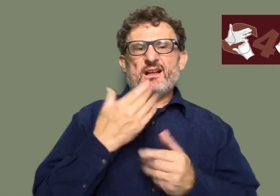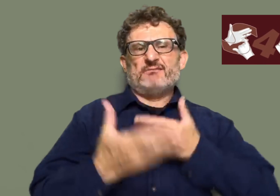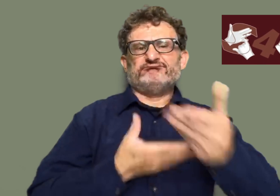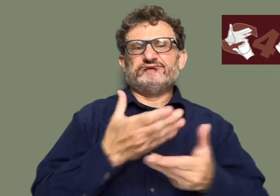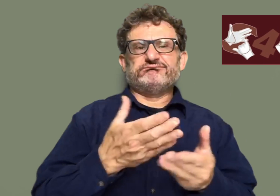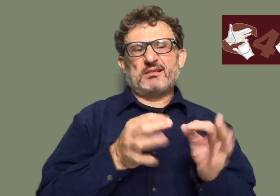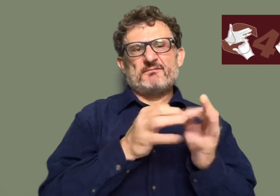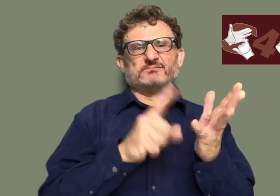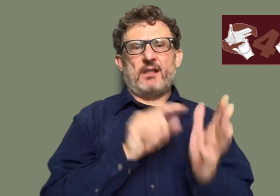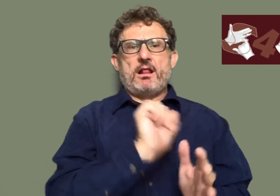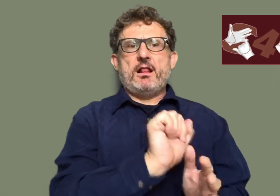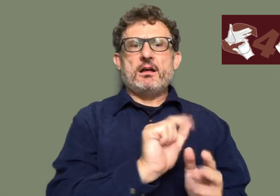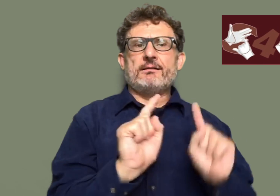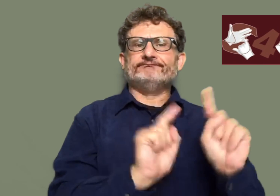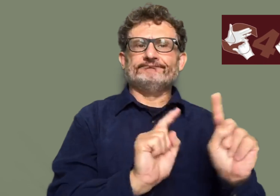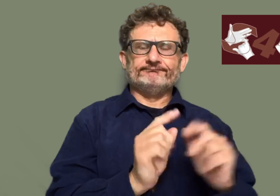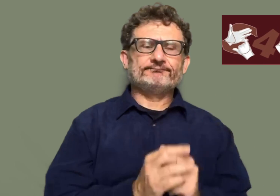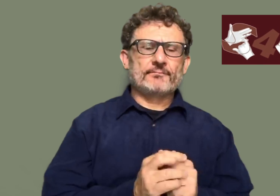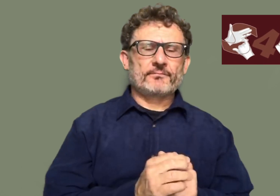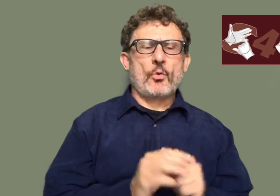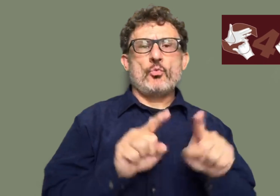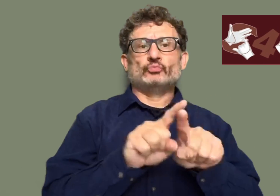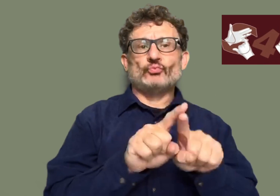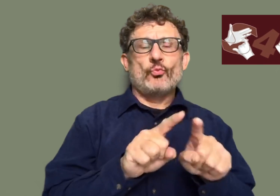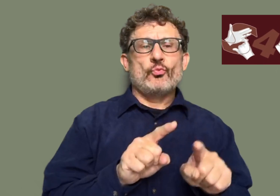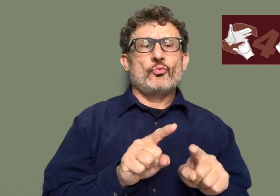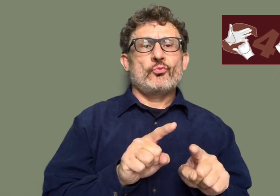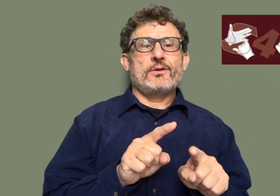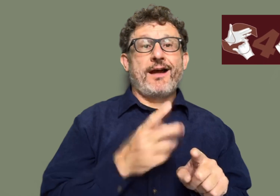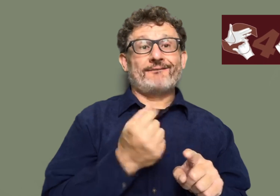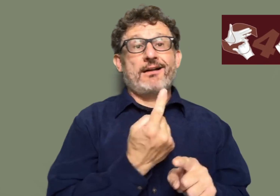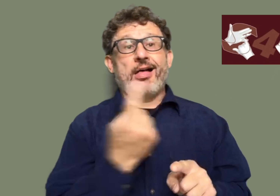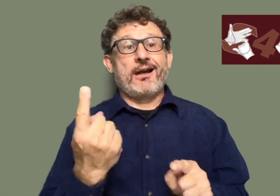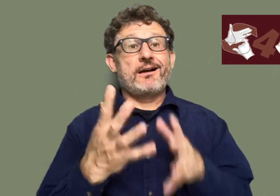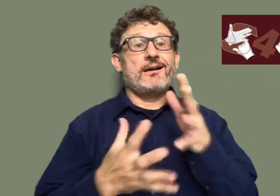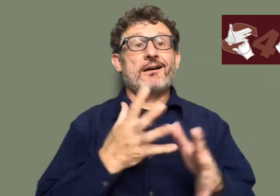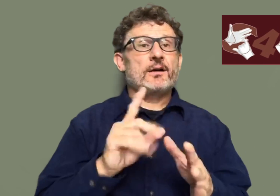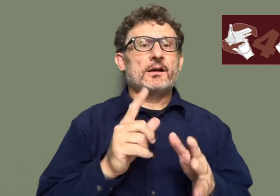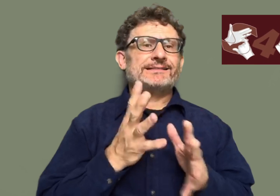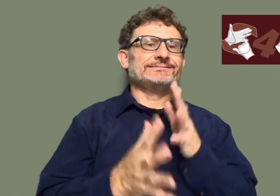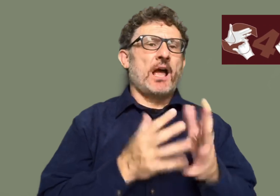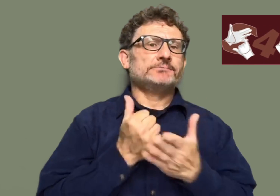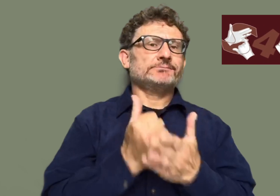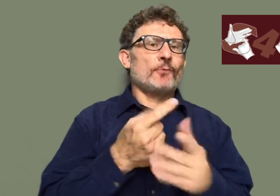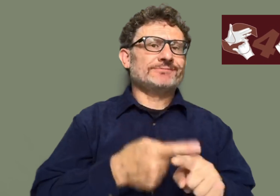So I'm going to look specifically at what BSL is because there are other forms of communication using